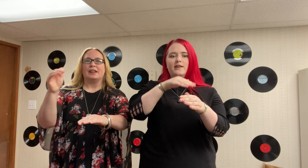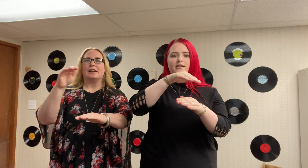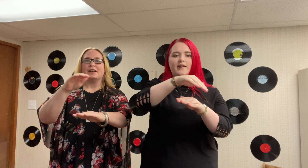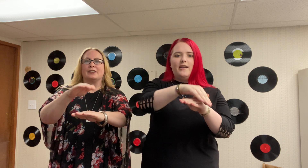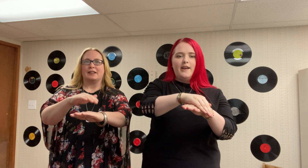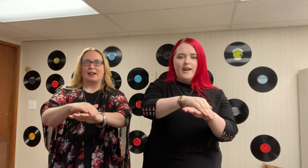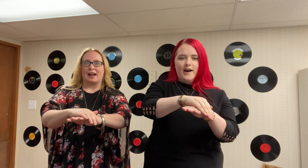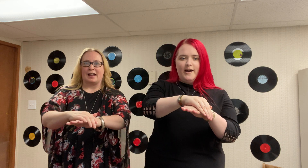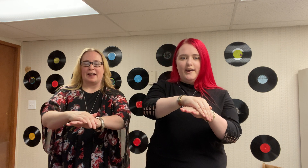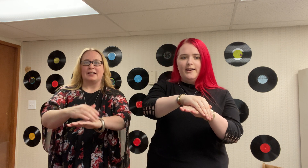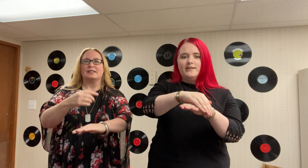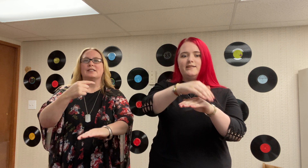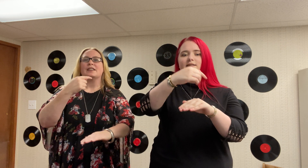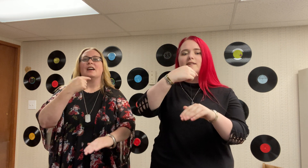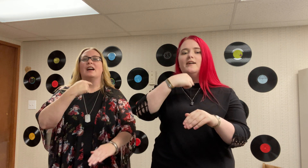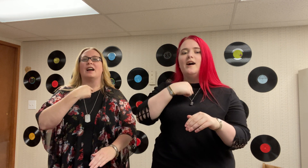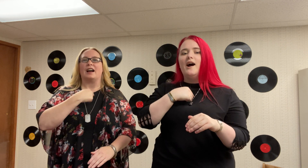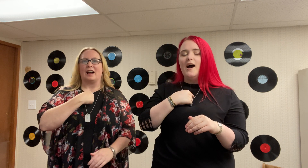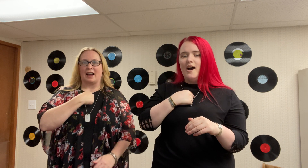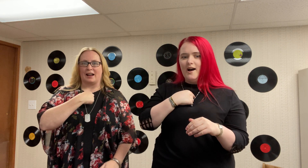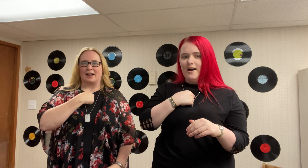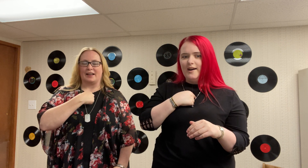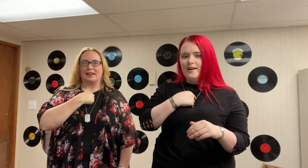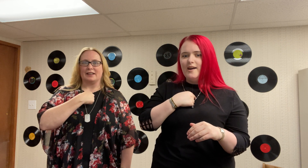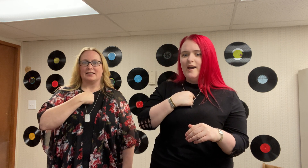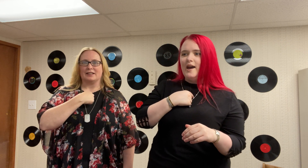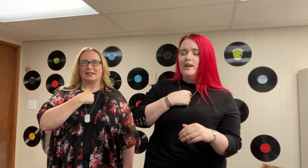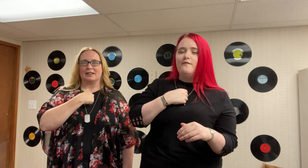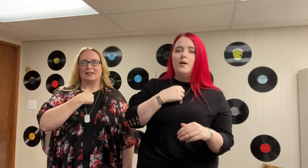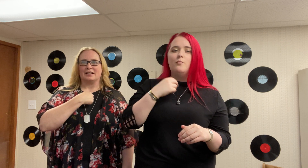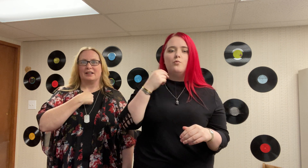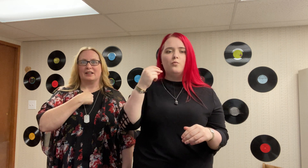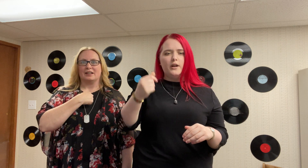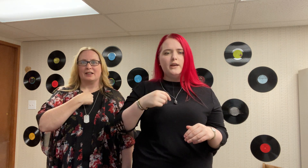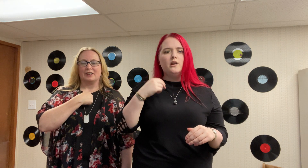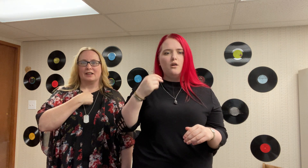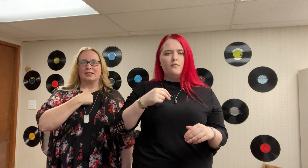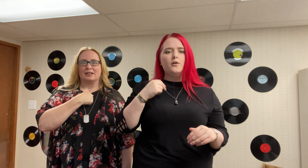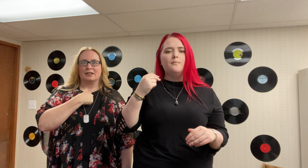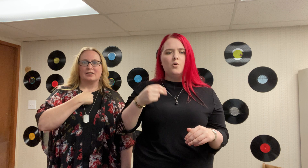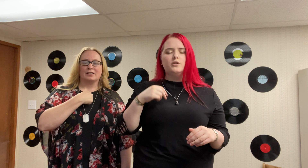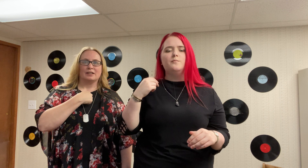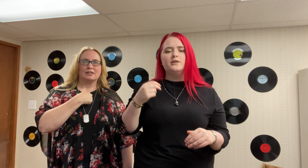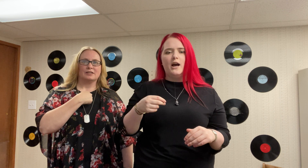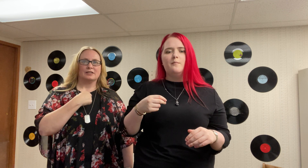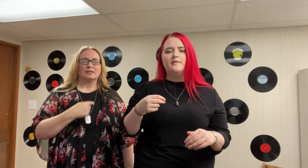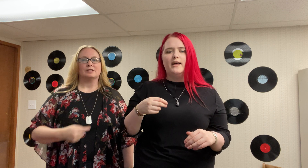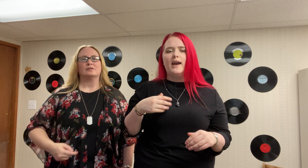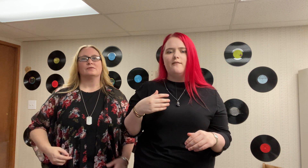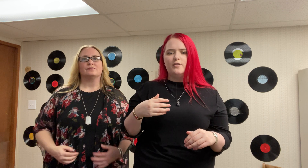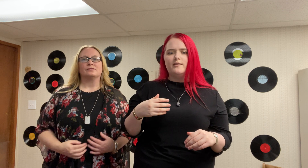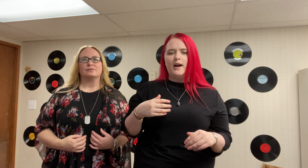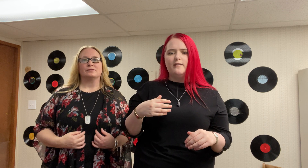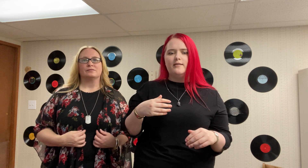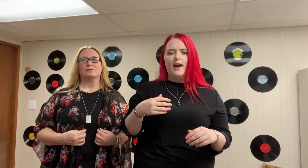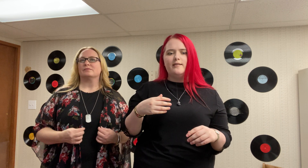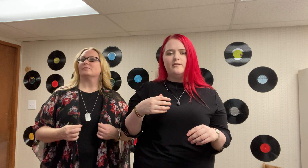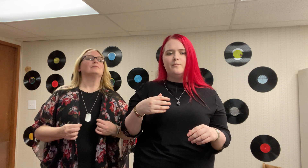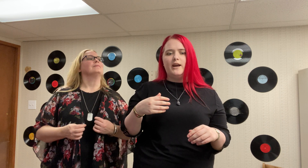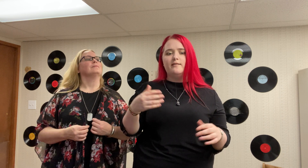every night I. And if I'm running it over multiple times, like every sign, that's because that's